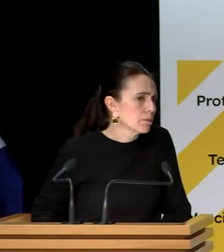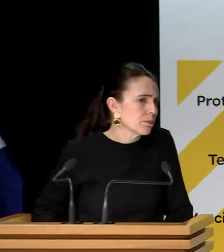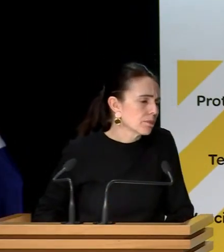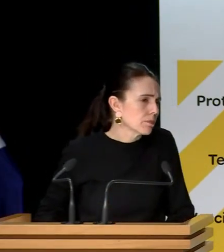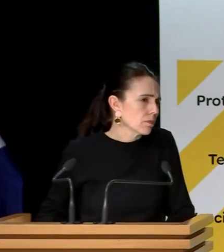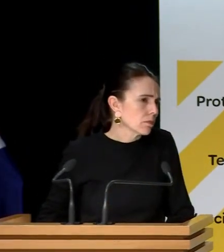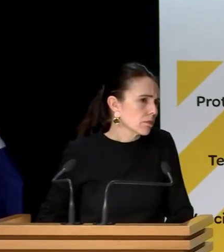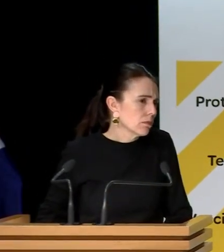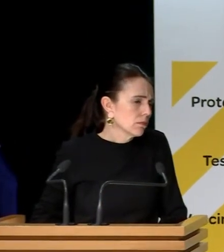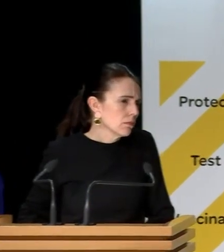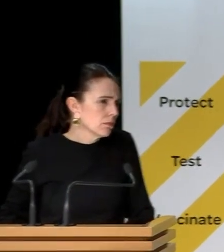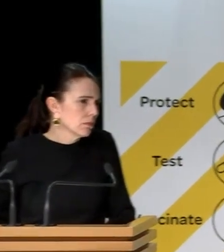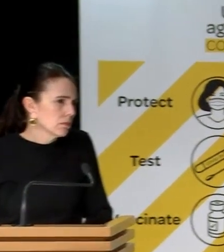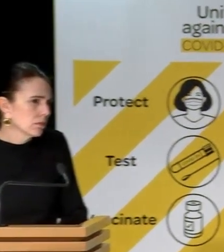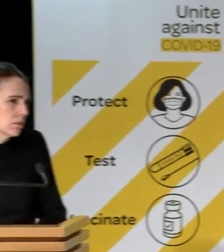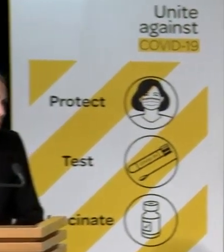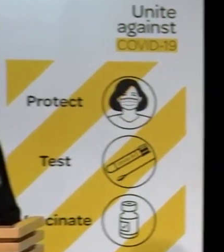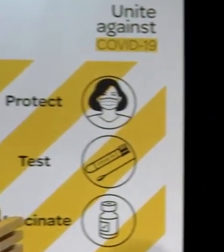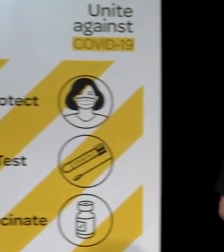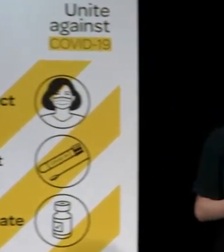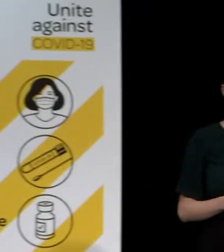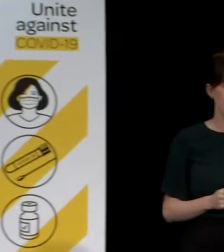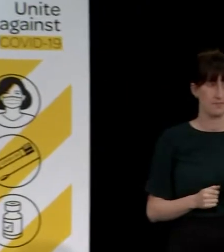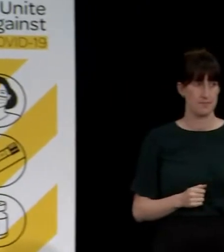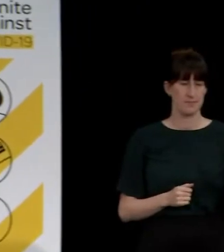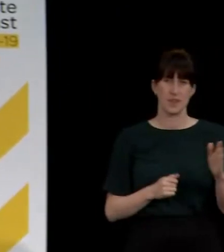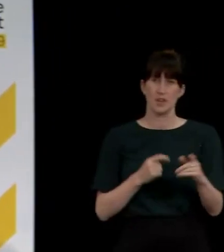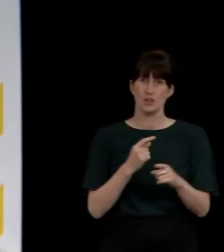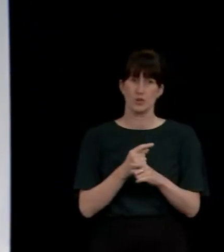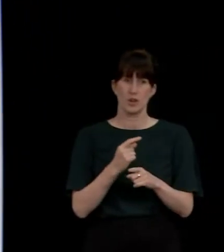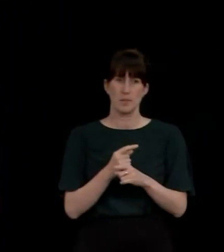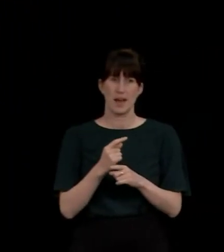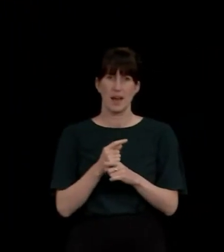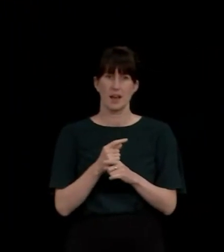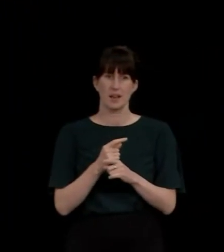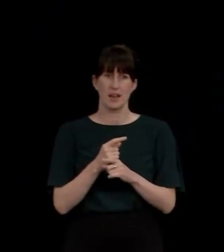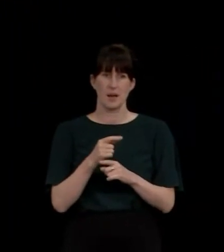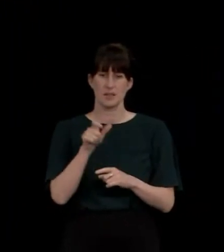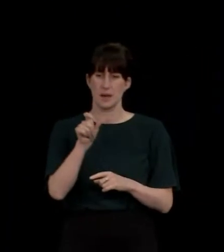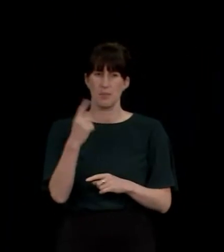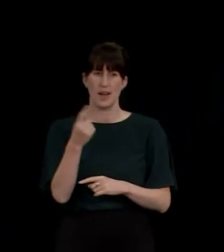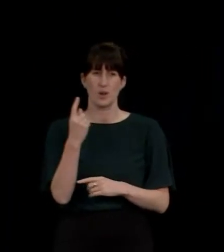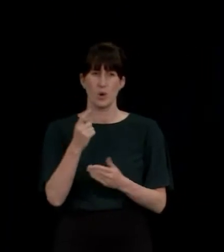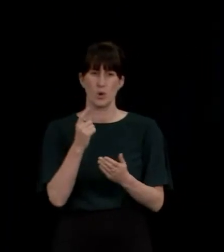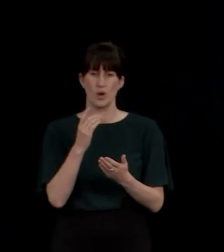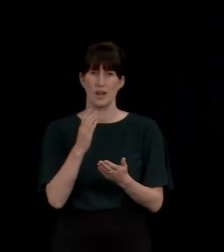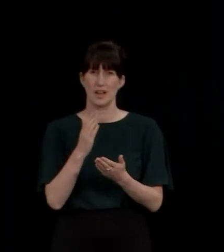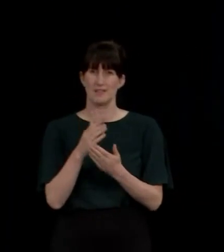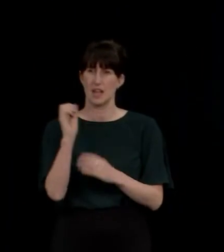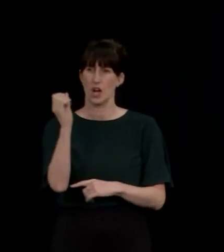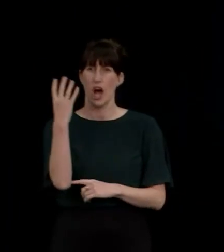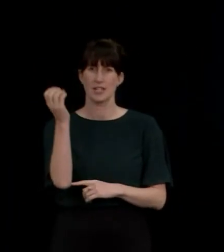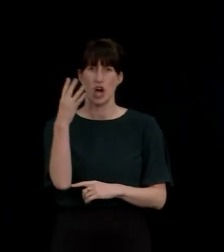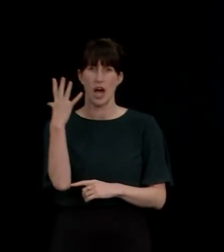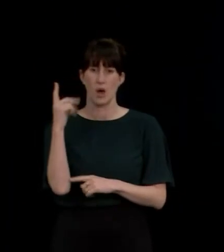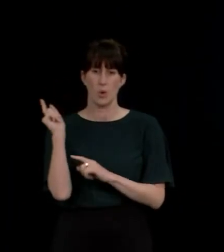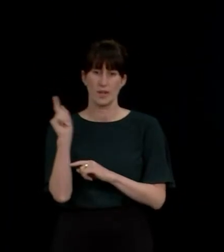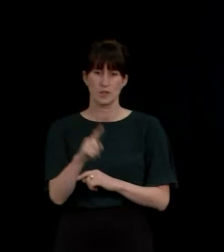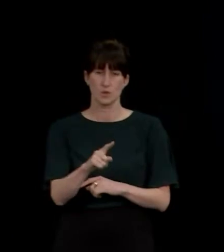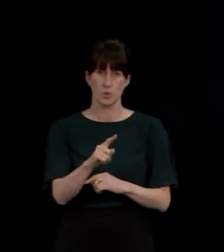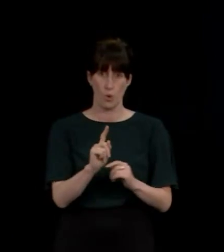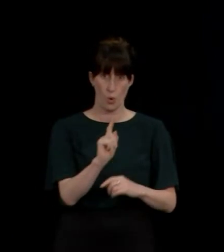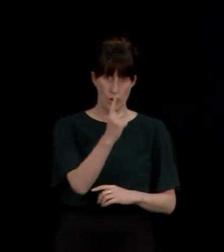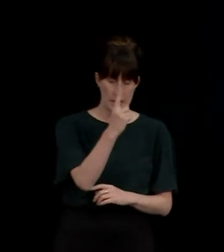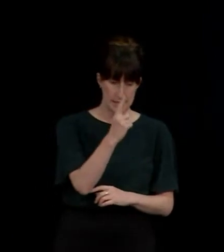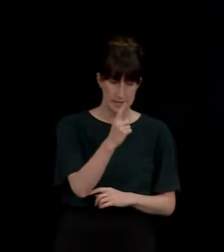just in regards to the person who was in Kaitaia on the 17th, went to Auckland, was arrested on the 23rd, later tested